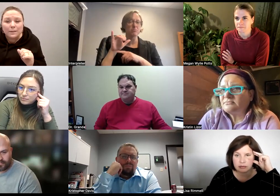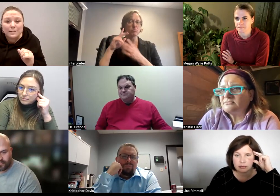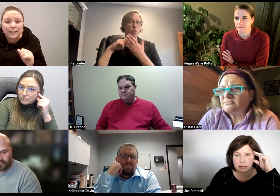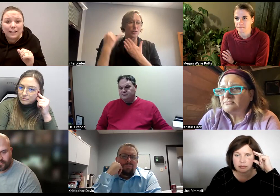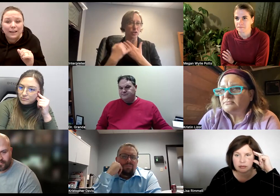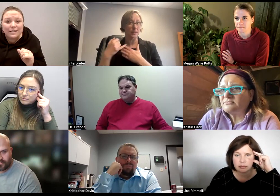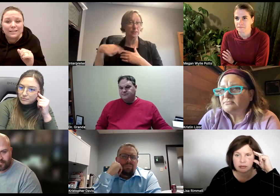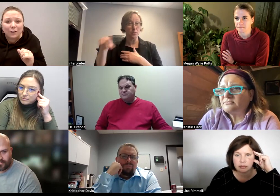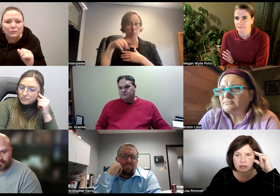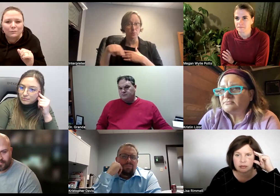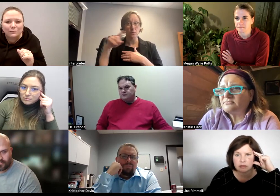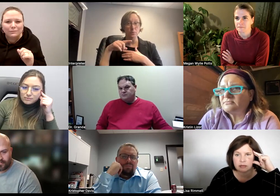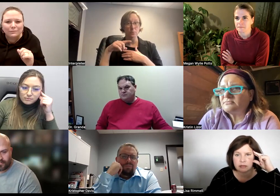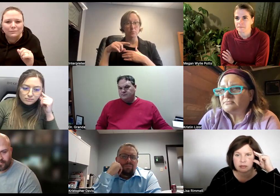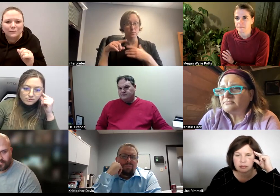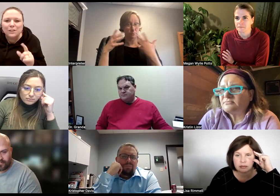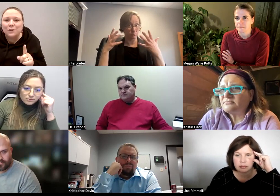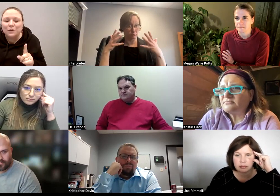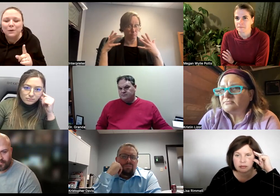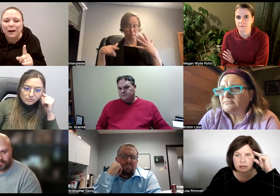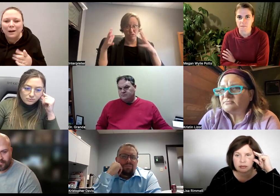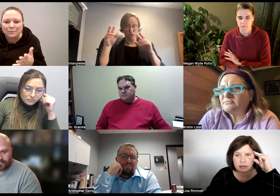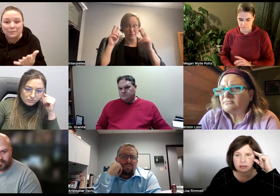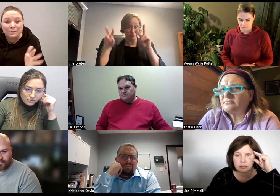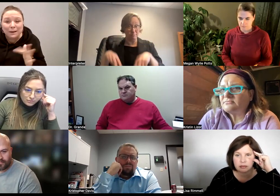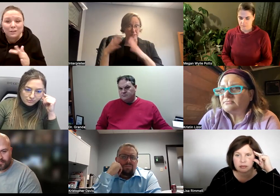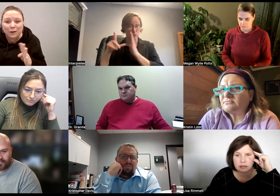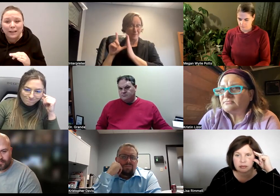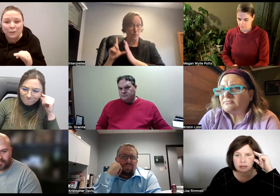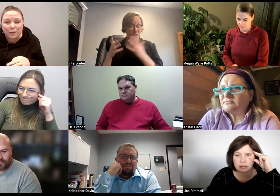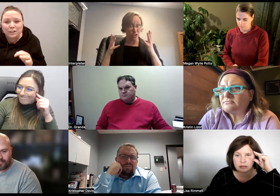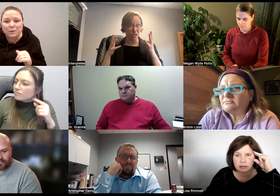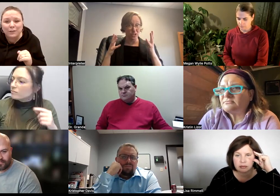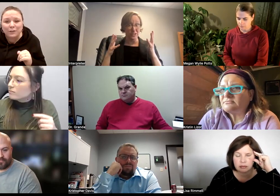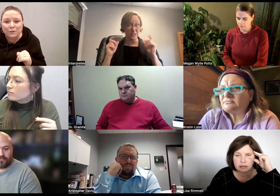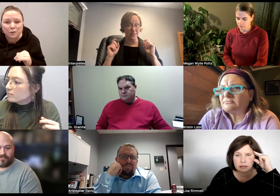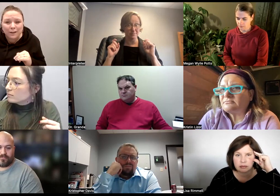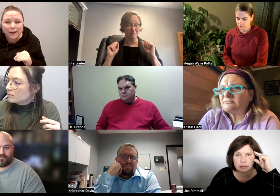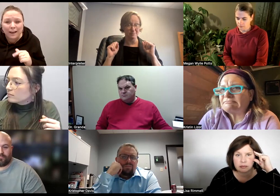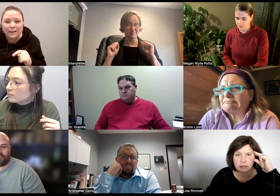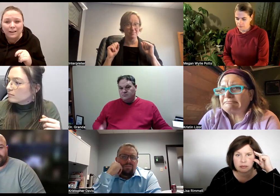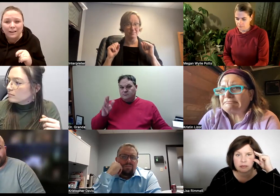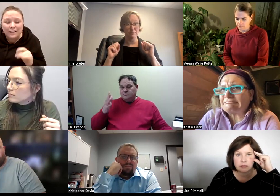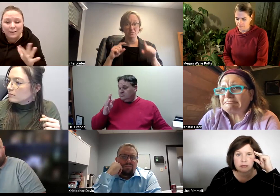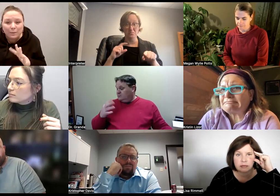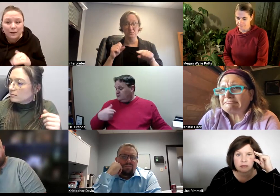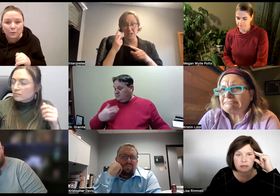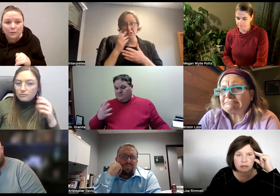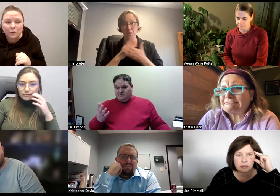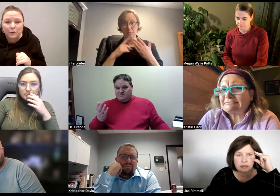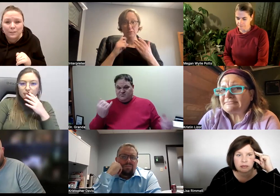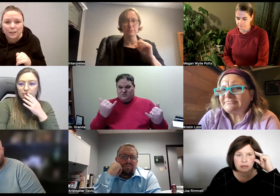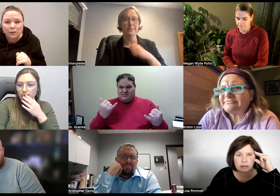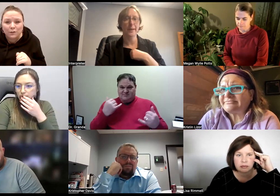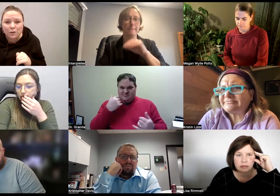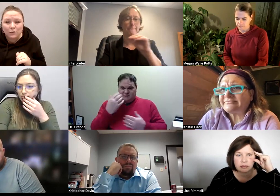The purpose of the meeting is to make sure we're getting all the questions ready for the survey. Has everybody